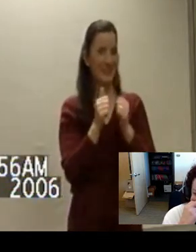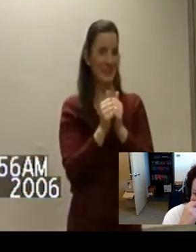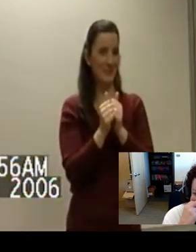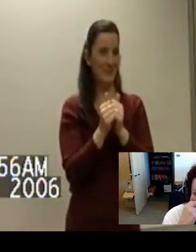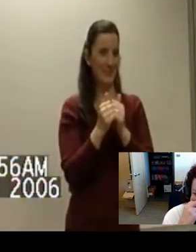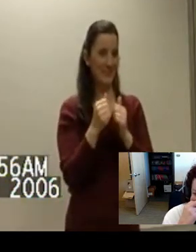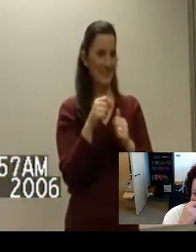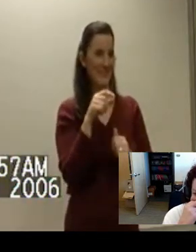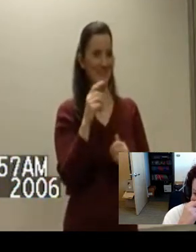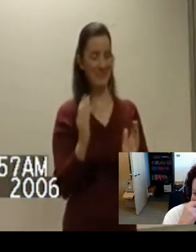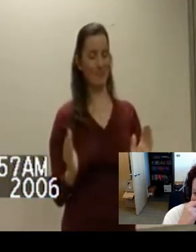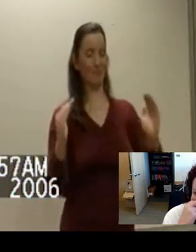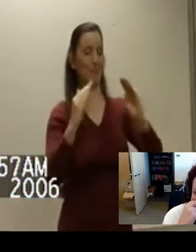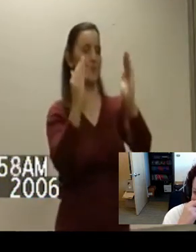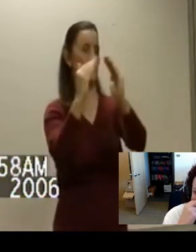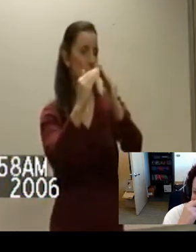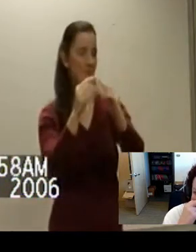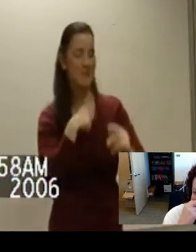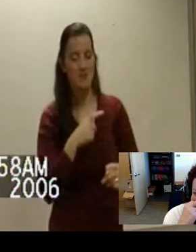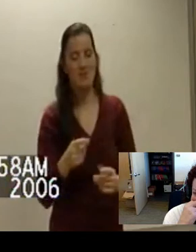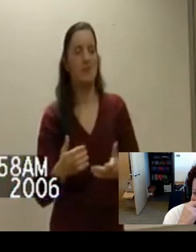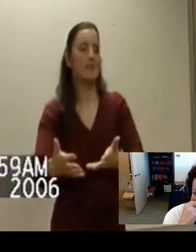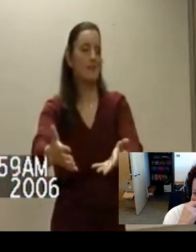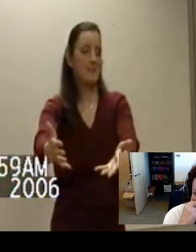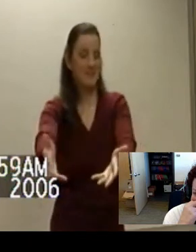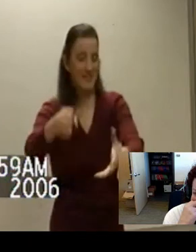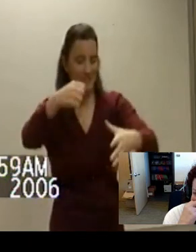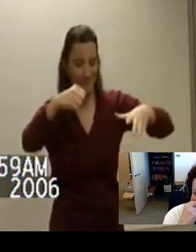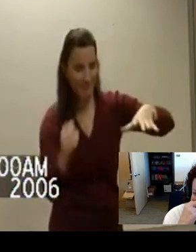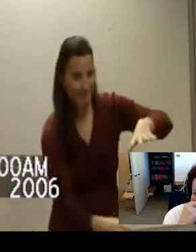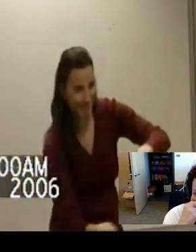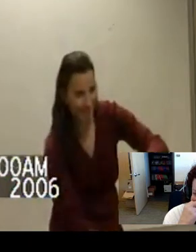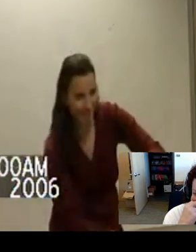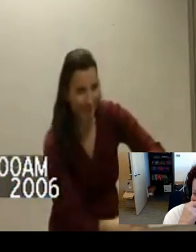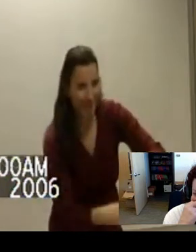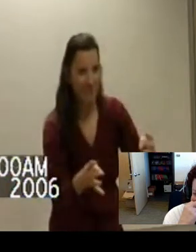So I look into the chicken coop and saw three chickens.